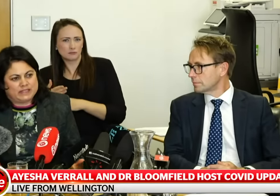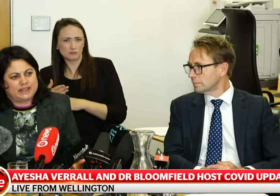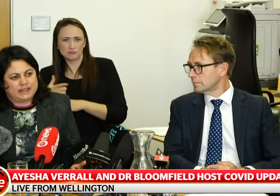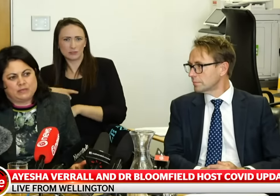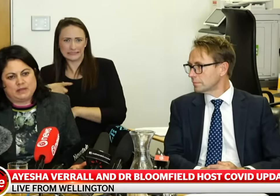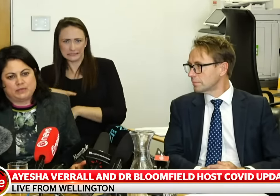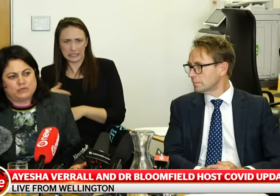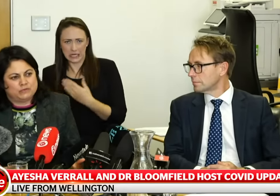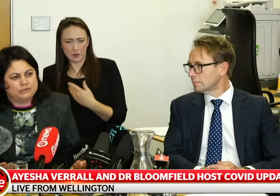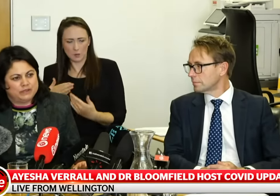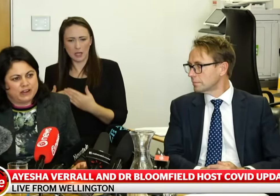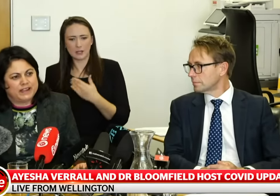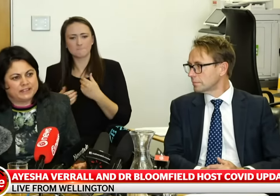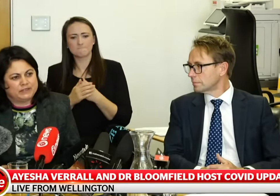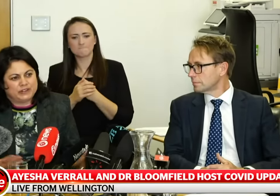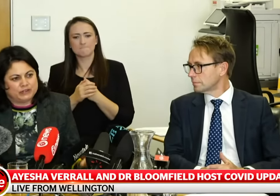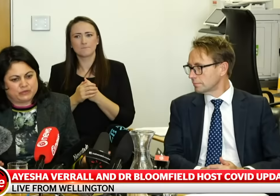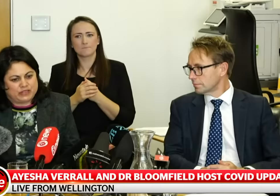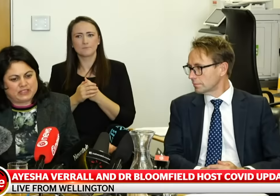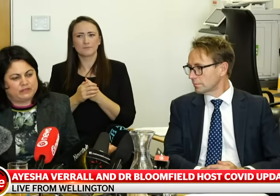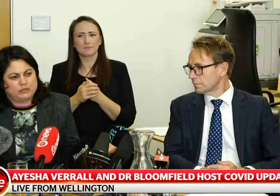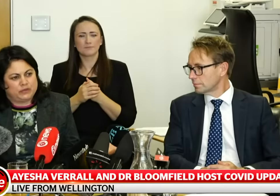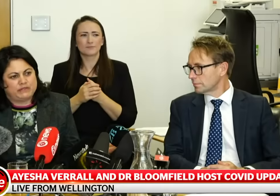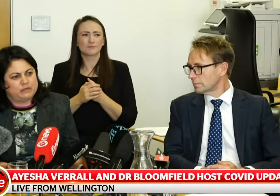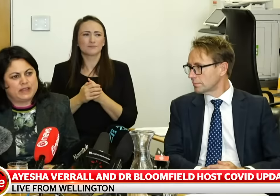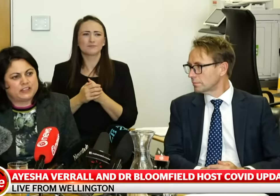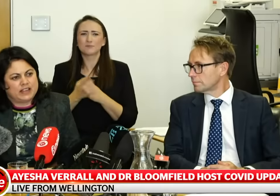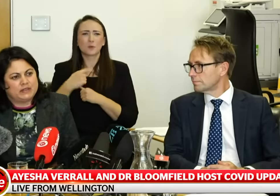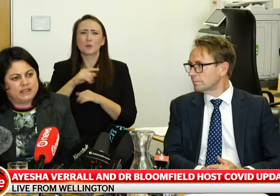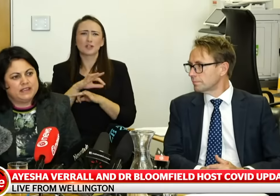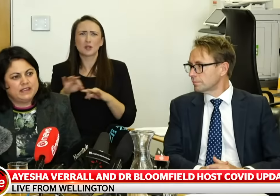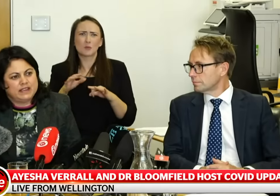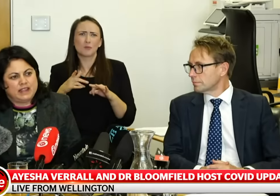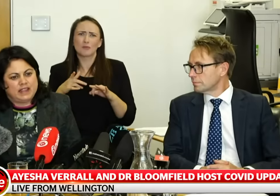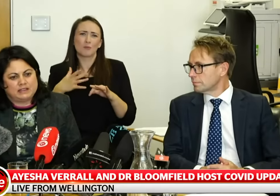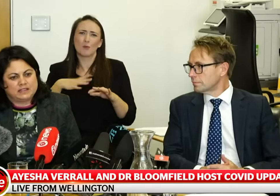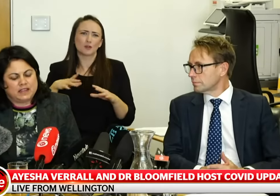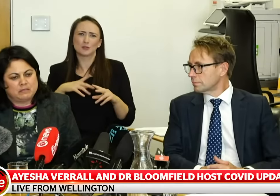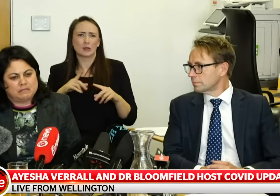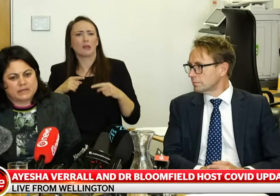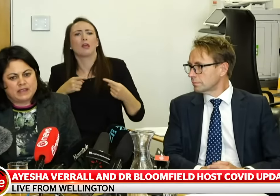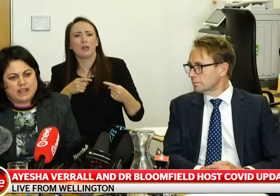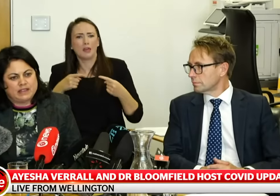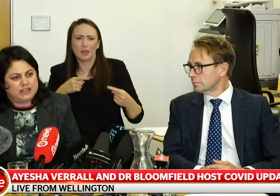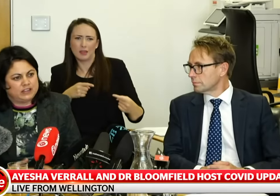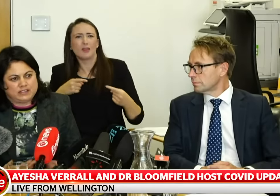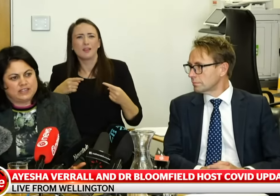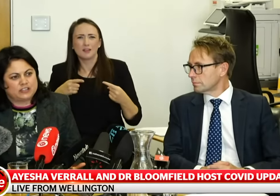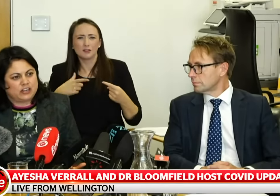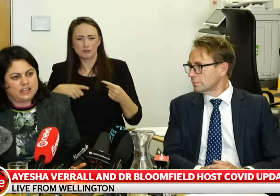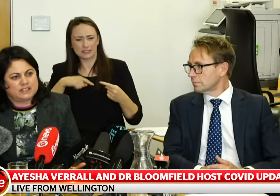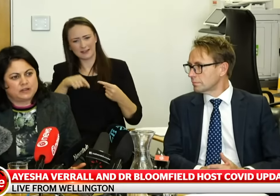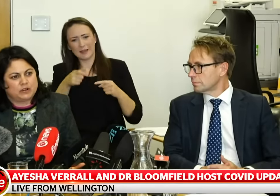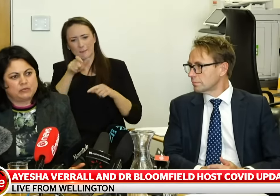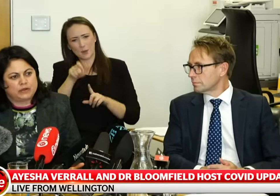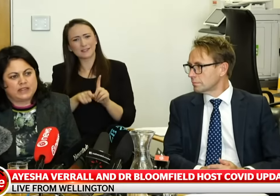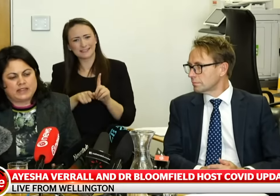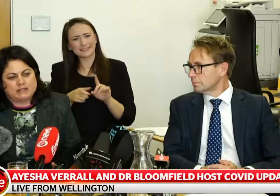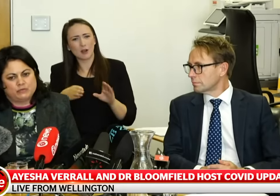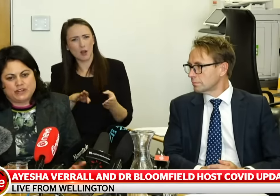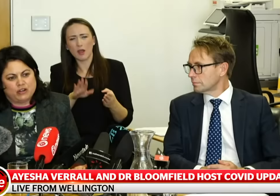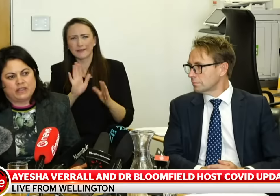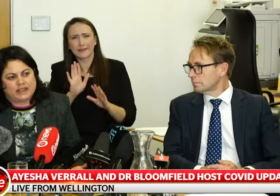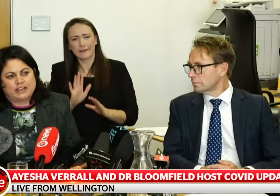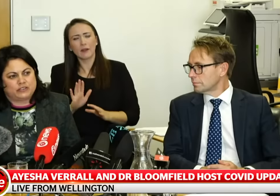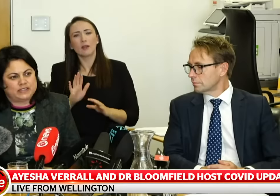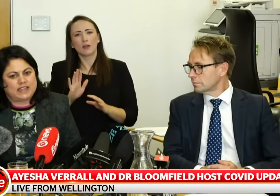why particular people died. So we just have to put the information out there and then contextualise it appropriately.